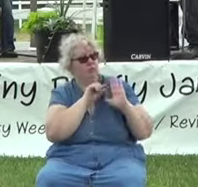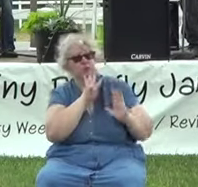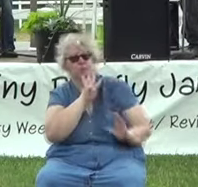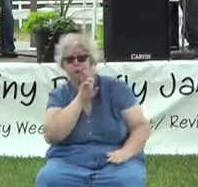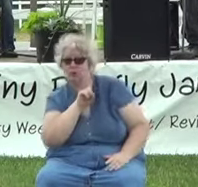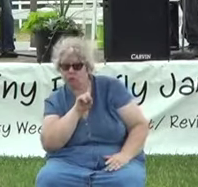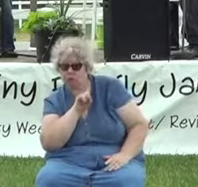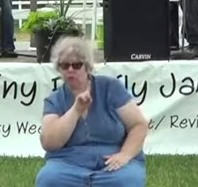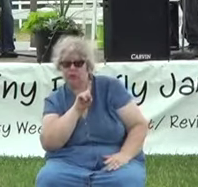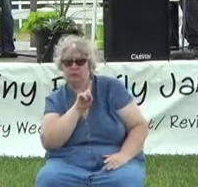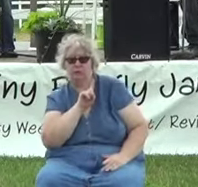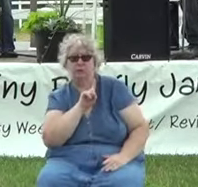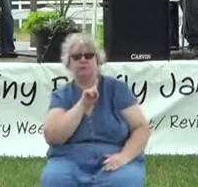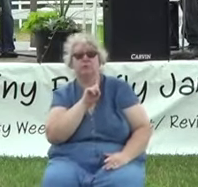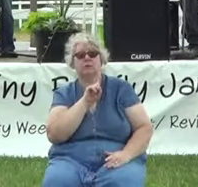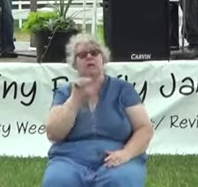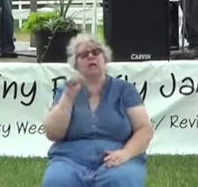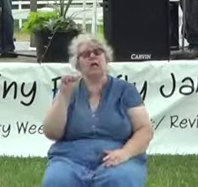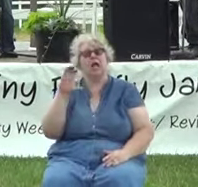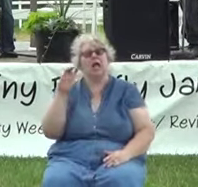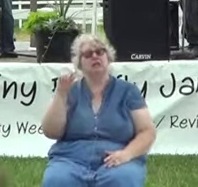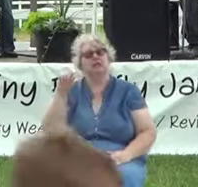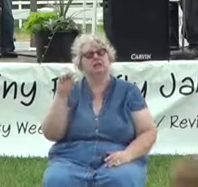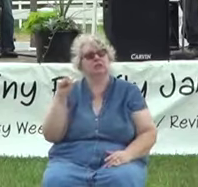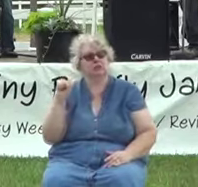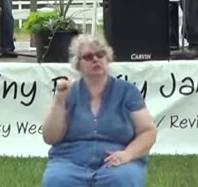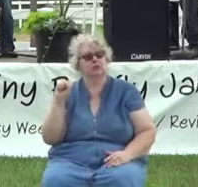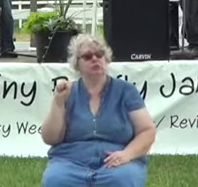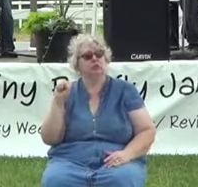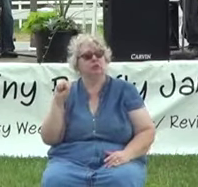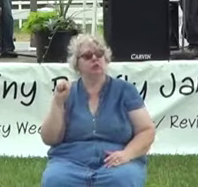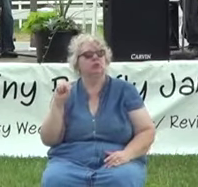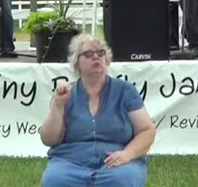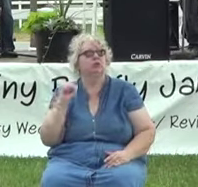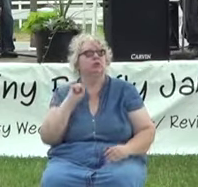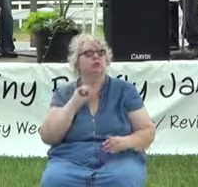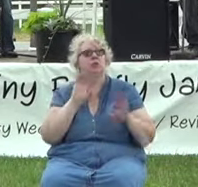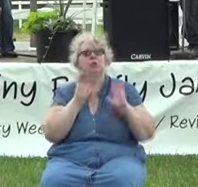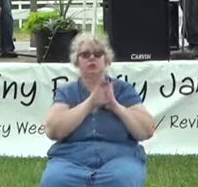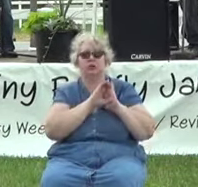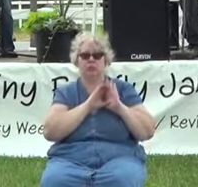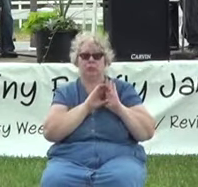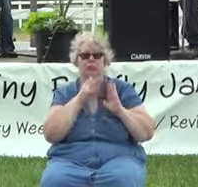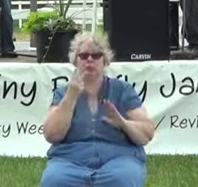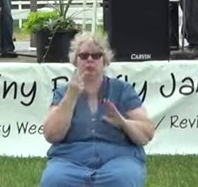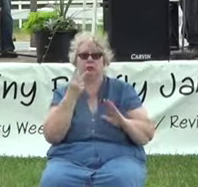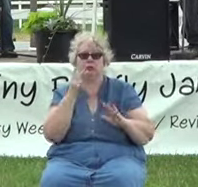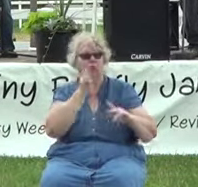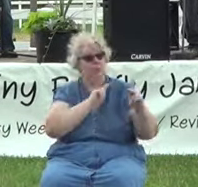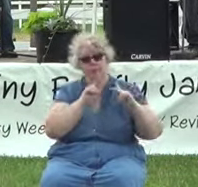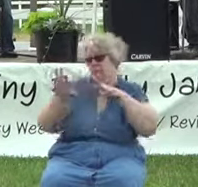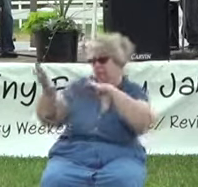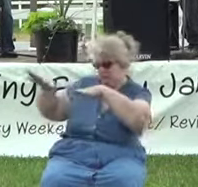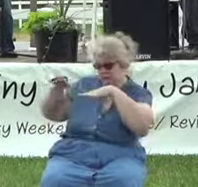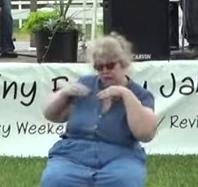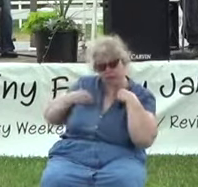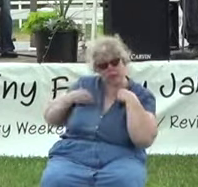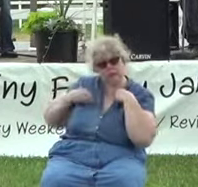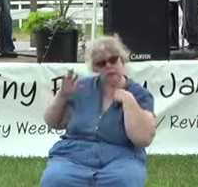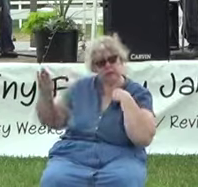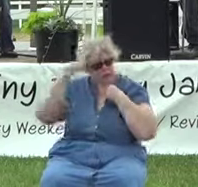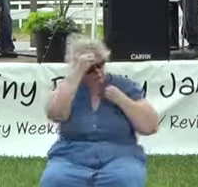41 of Acts 2, it says, those who accepted his message were baptized, and